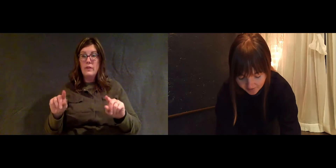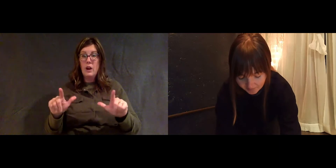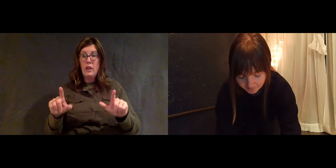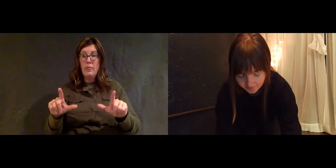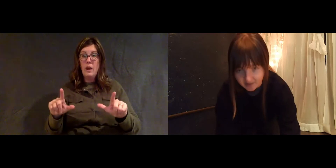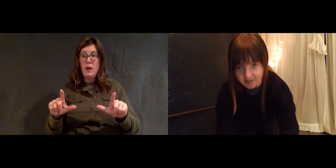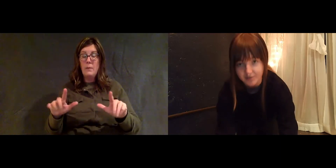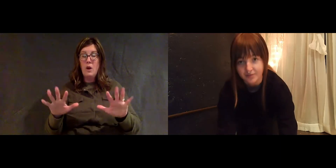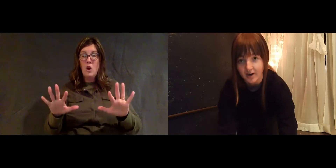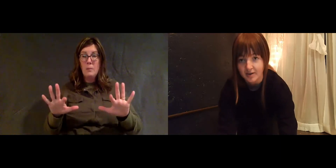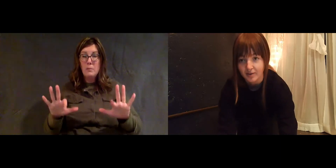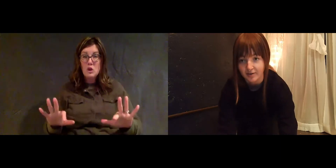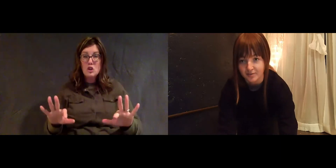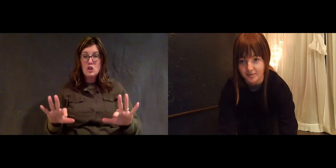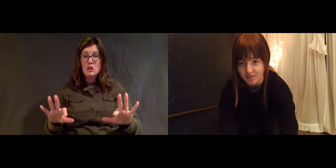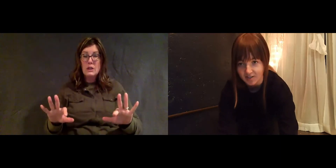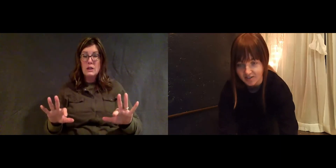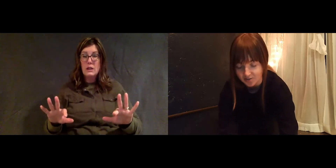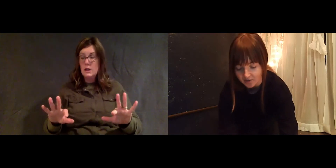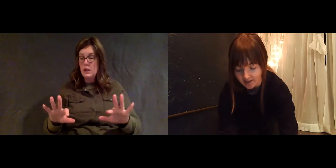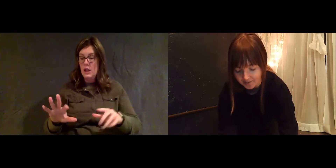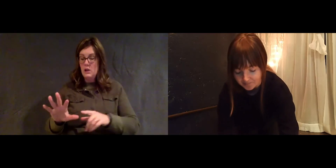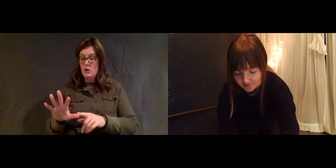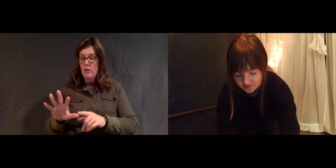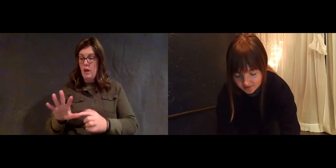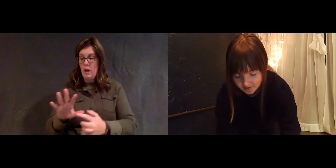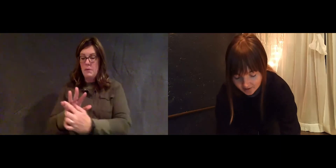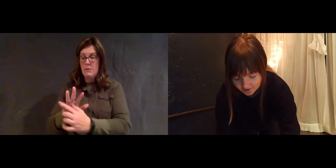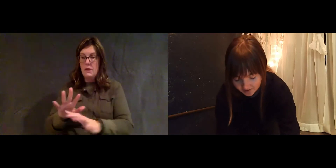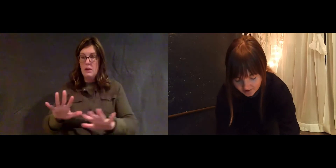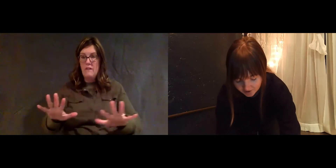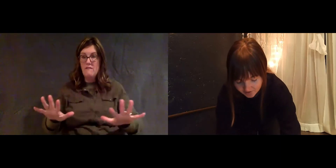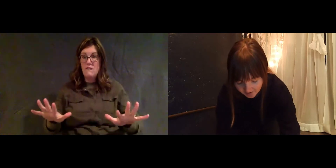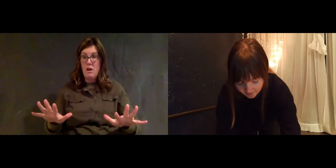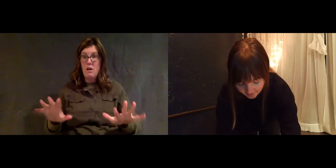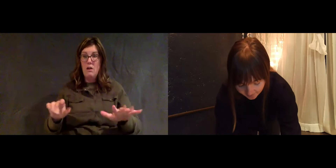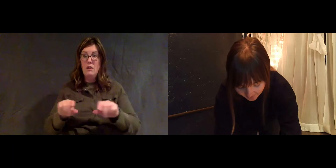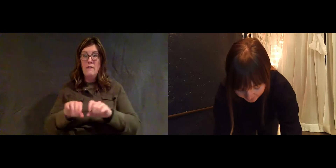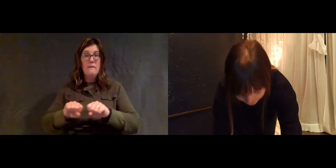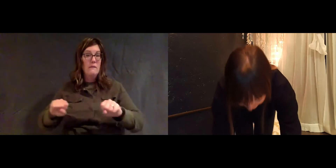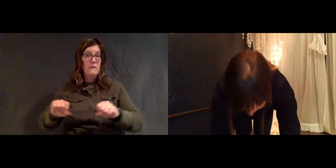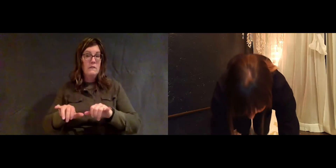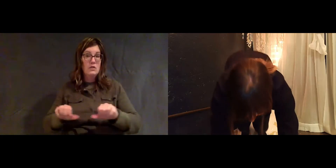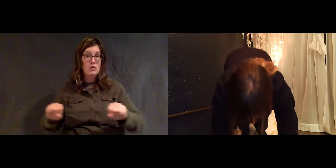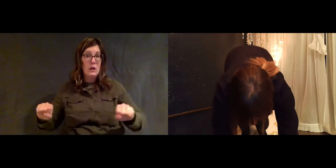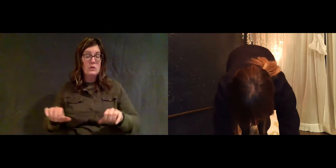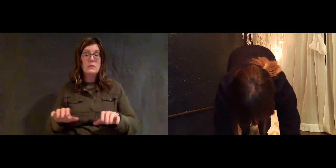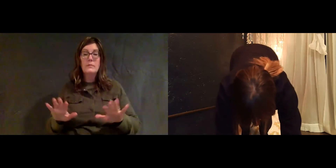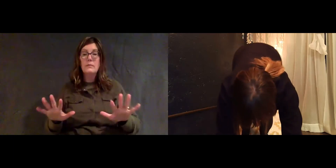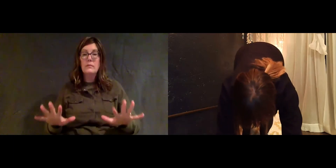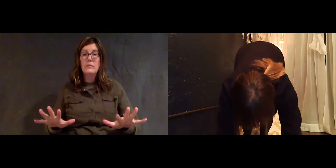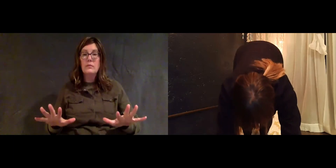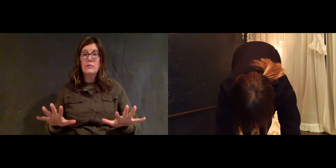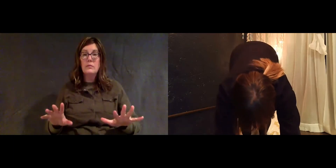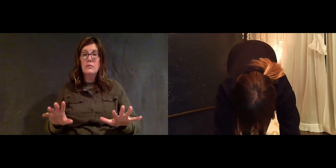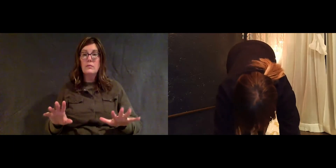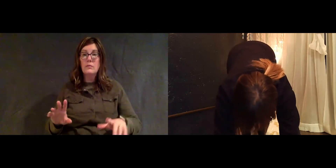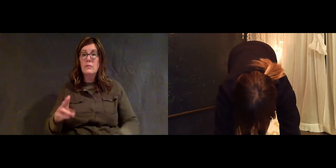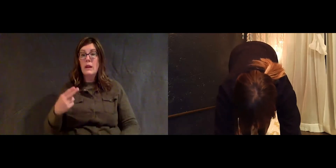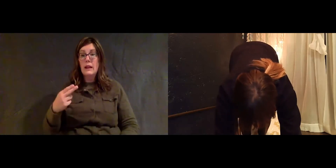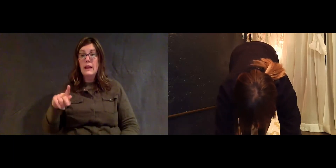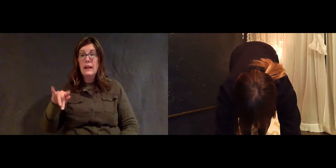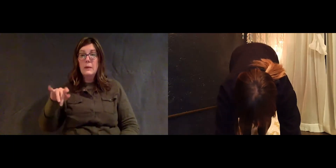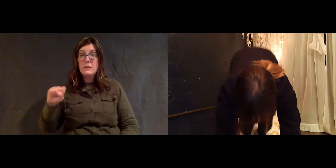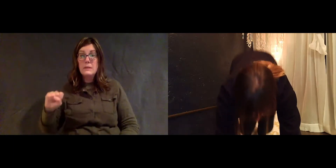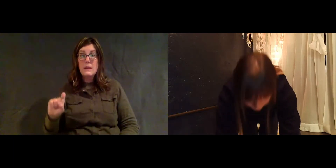your thumb and pinky are as far apart from each other as you can get. Curl your toes under, and we're gonna lift our hips up and back